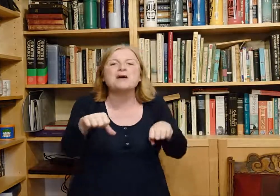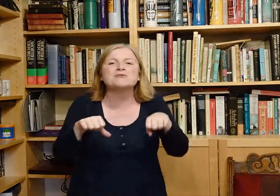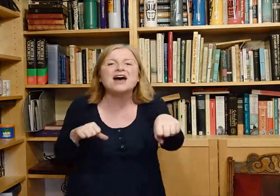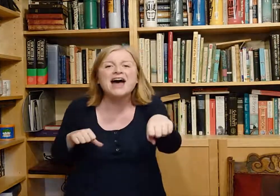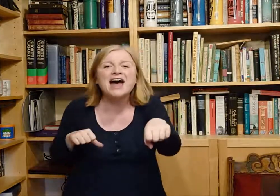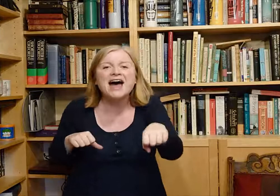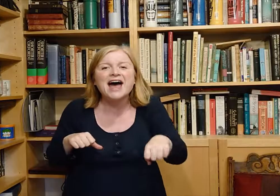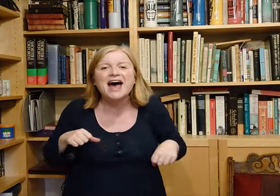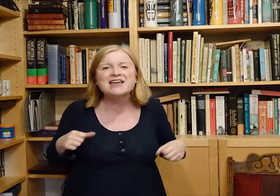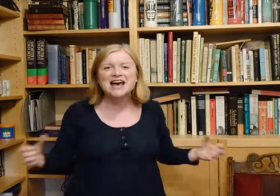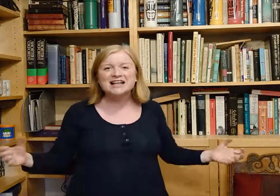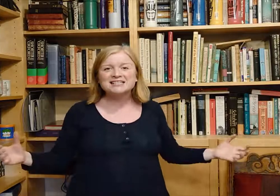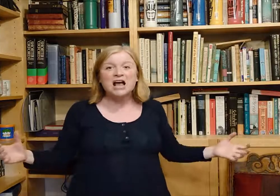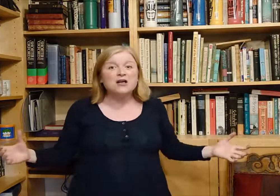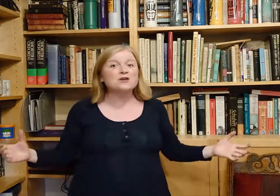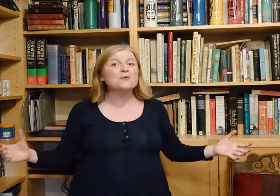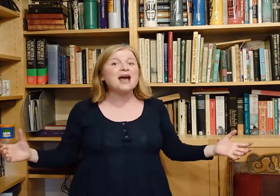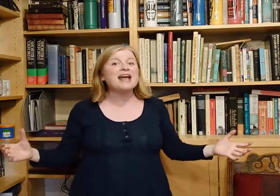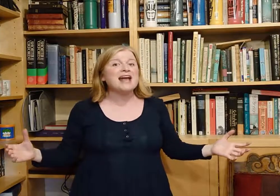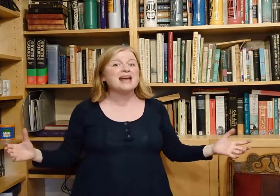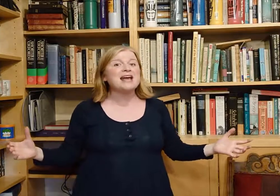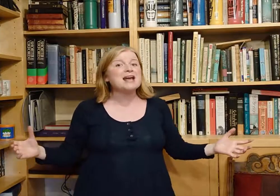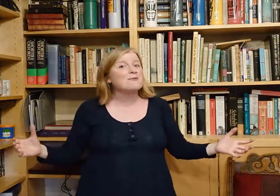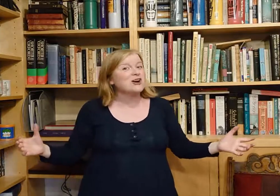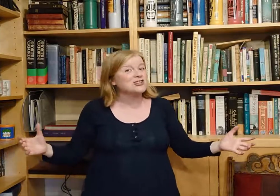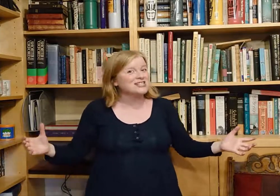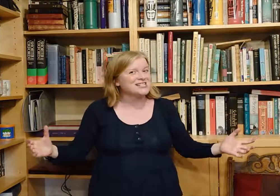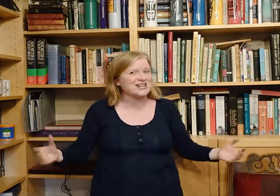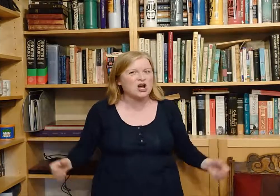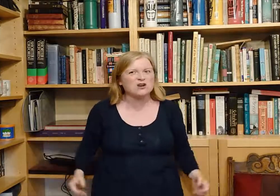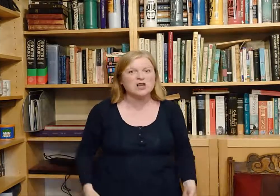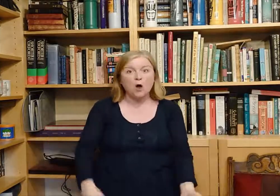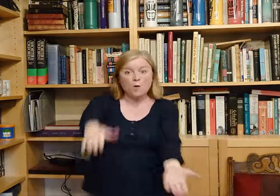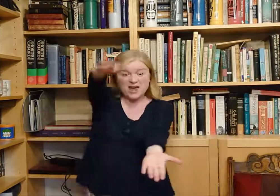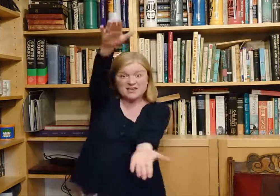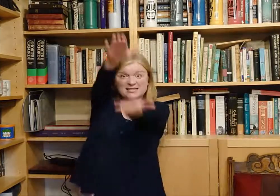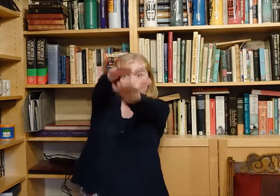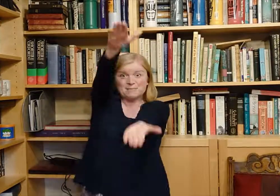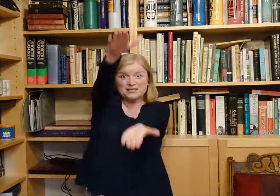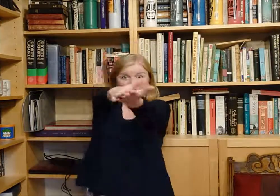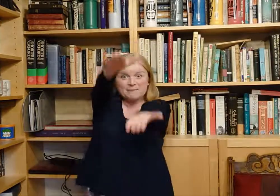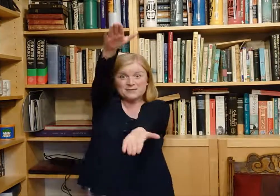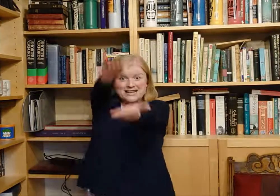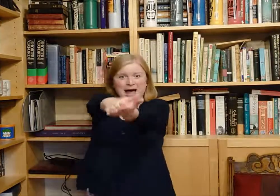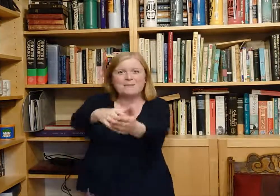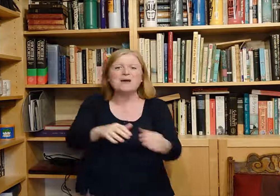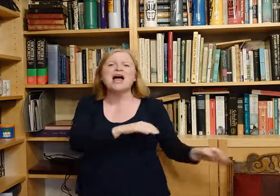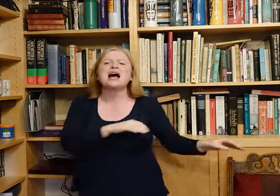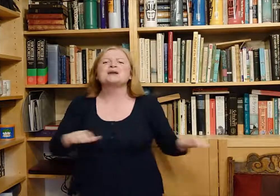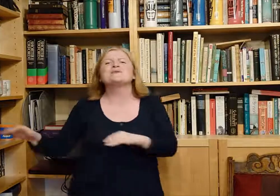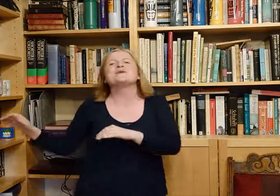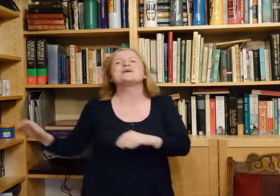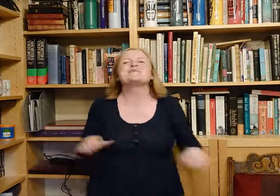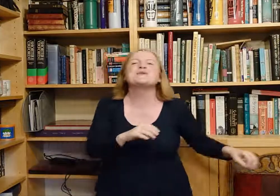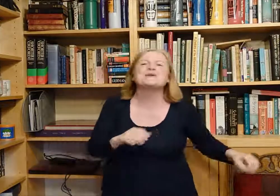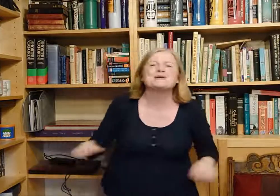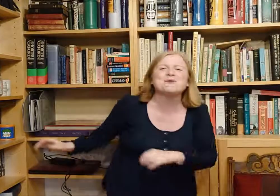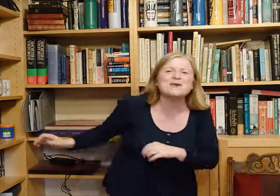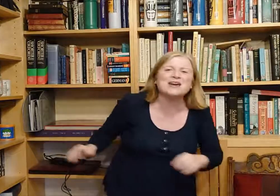dub there. That's the way he washes his clothes, with a snap, snap, snap, and a boogie, woogie,